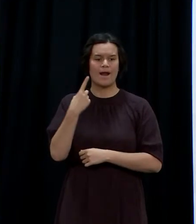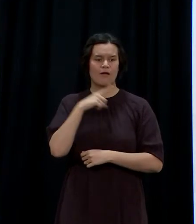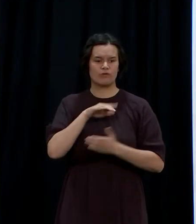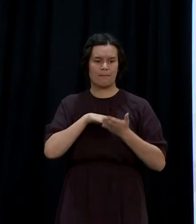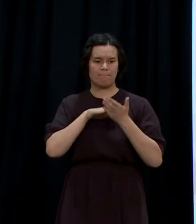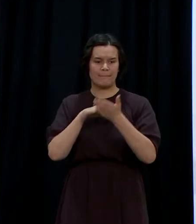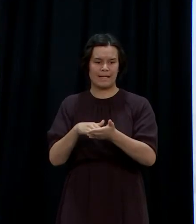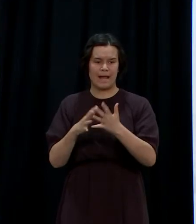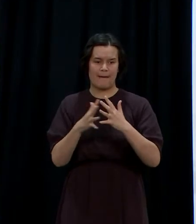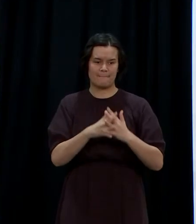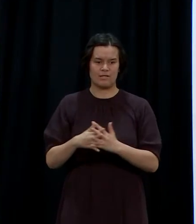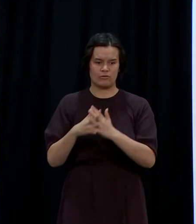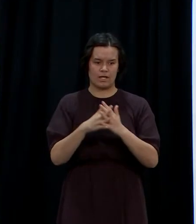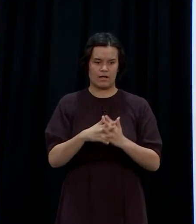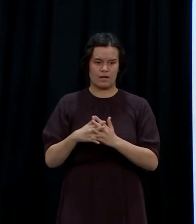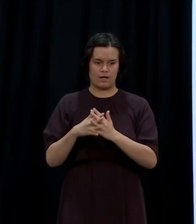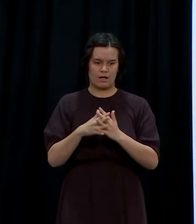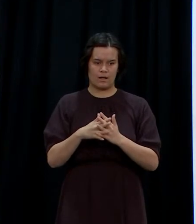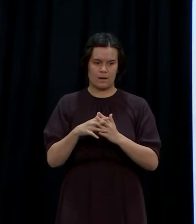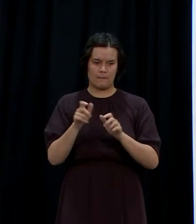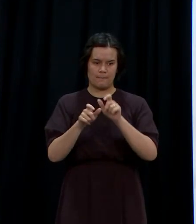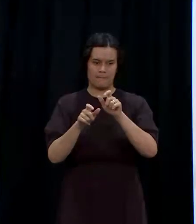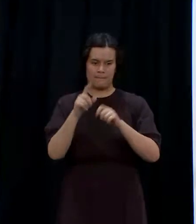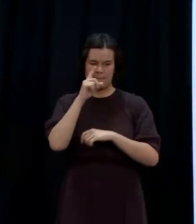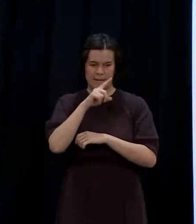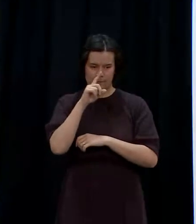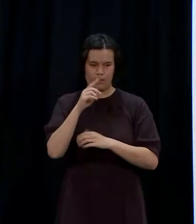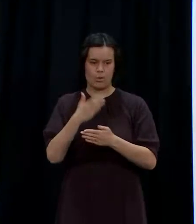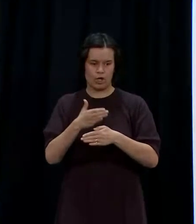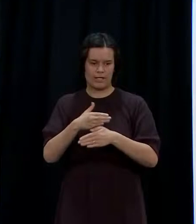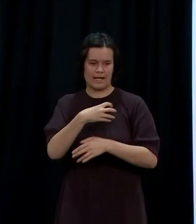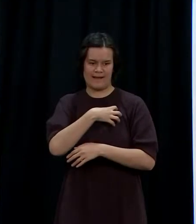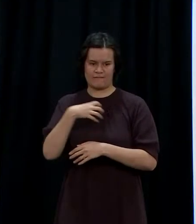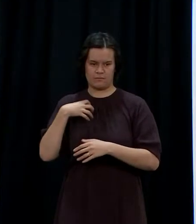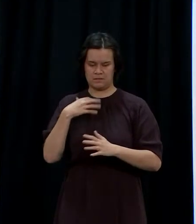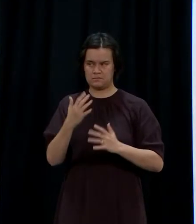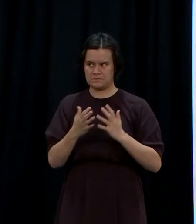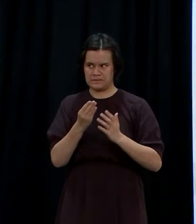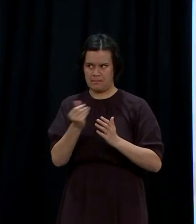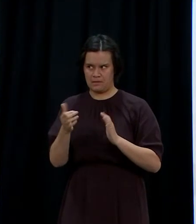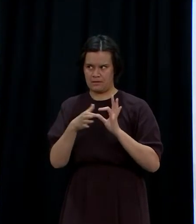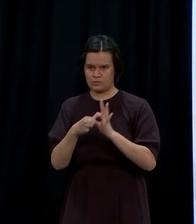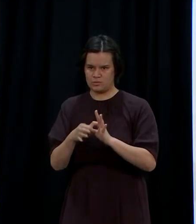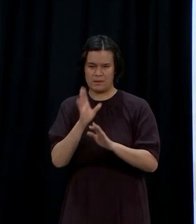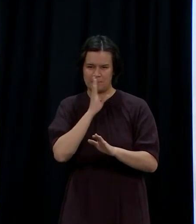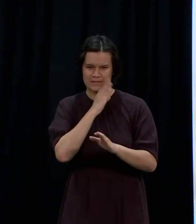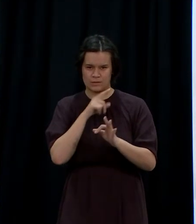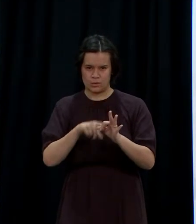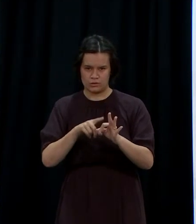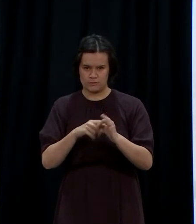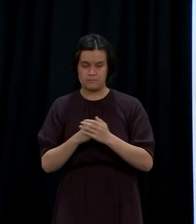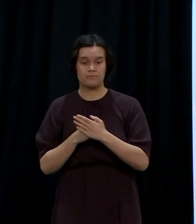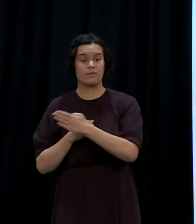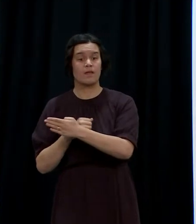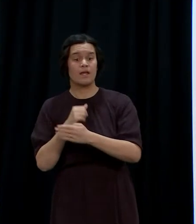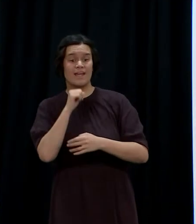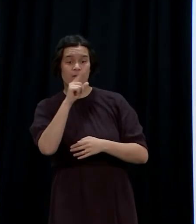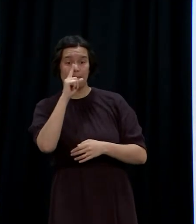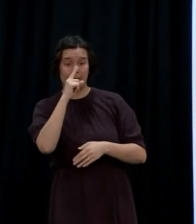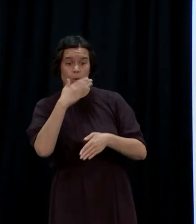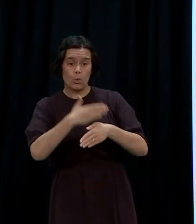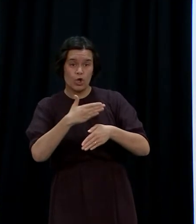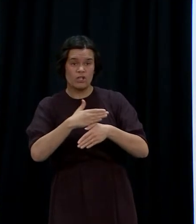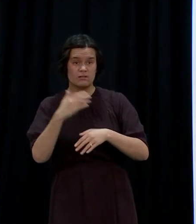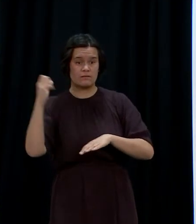suit? So as you'll know, we've already put in place those requirements around those who work at our border and those who work